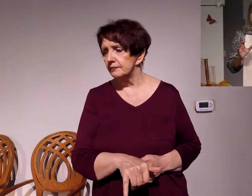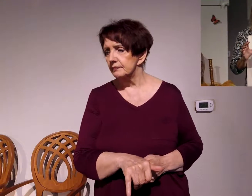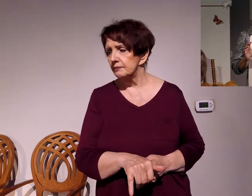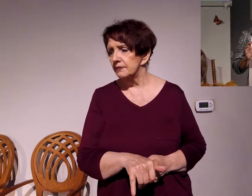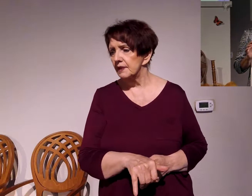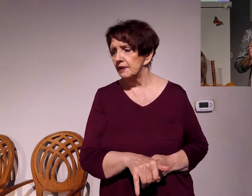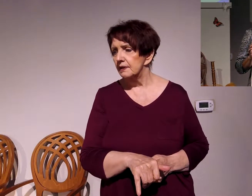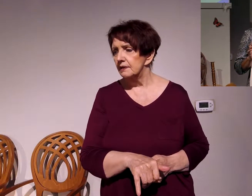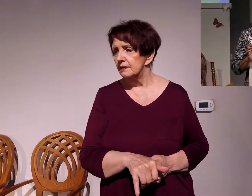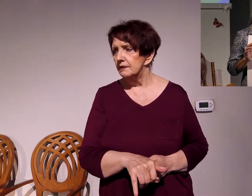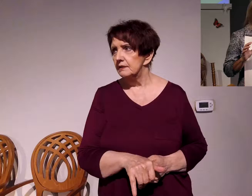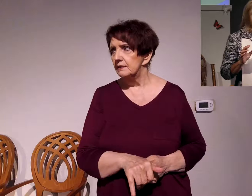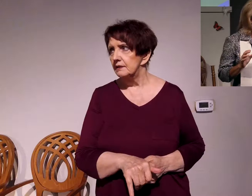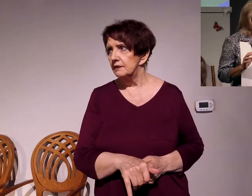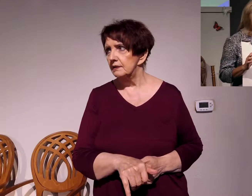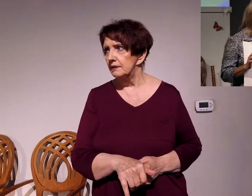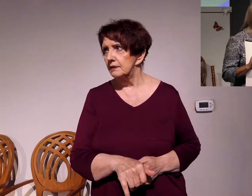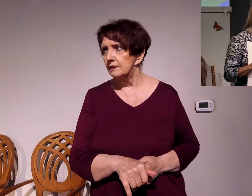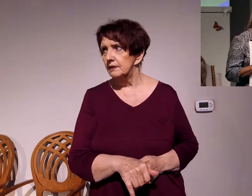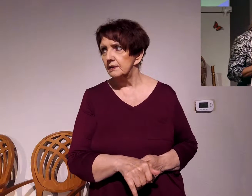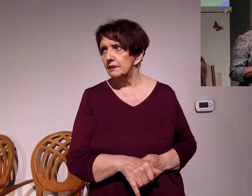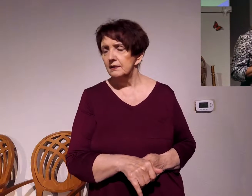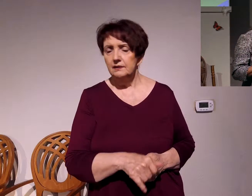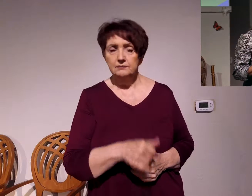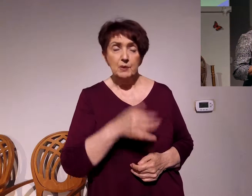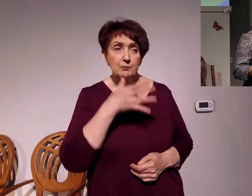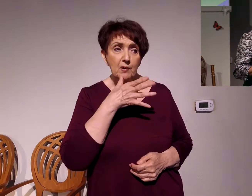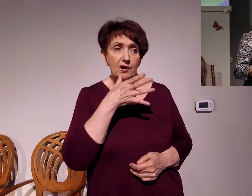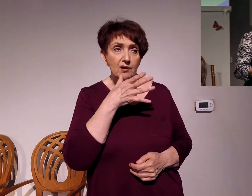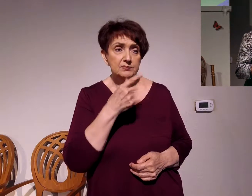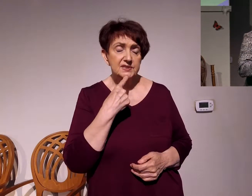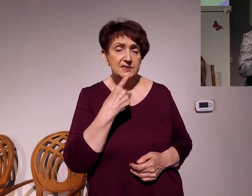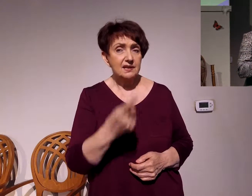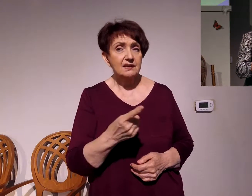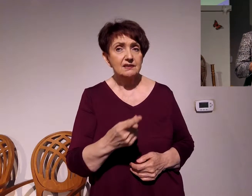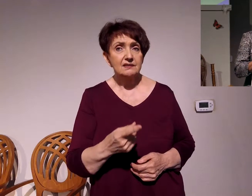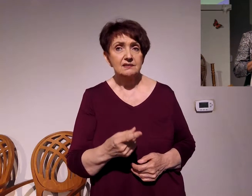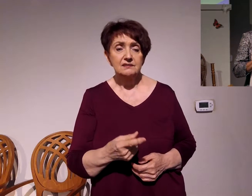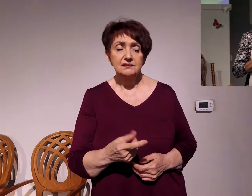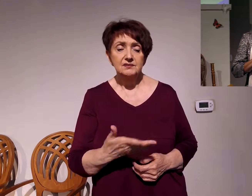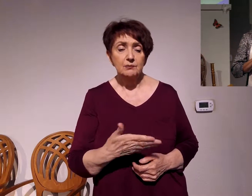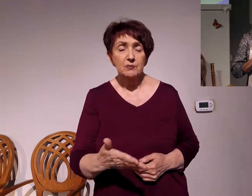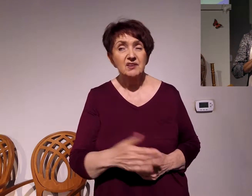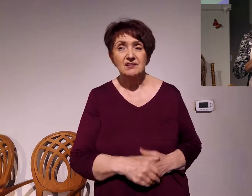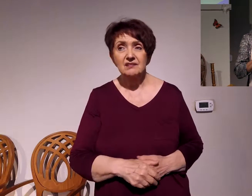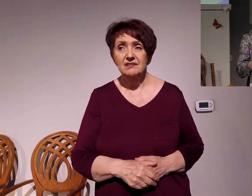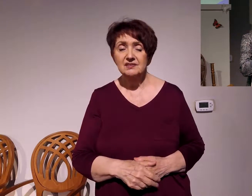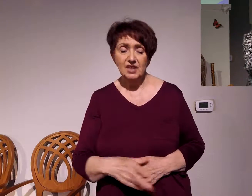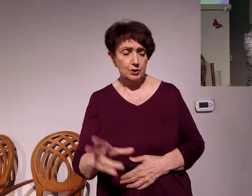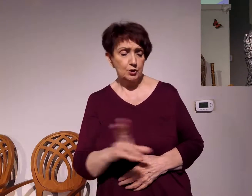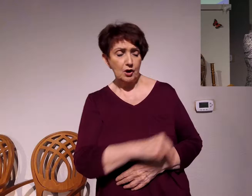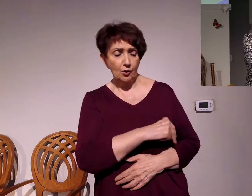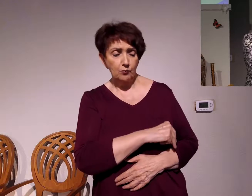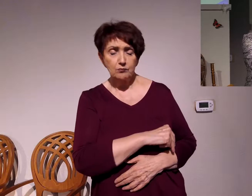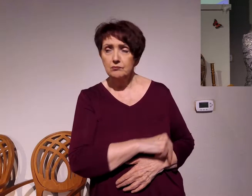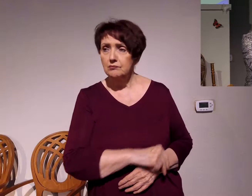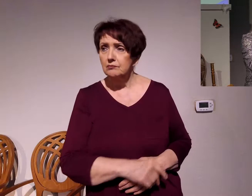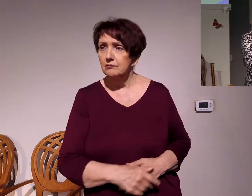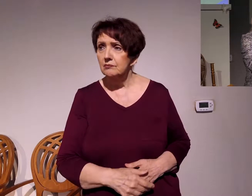when Bless Her Heart Mother said something. What did I do? I immediately said,